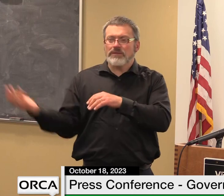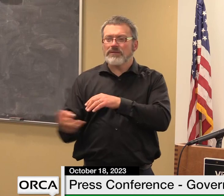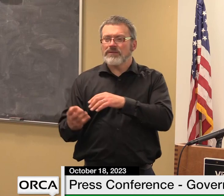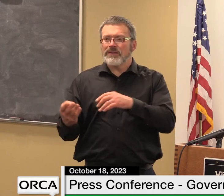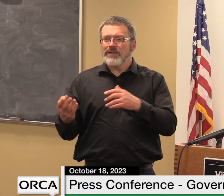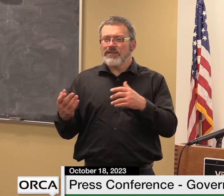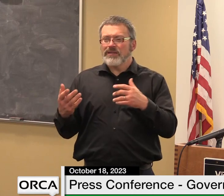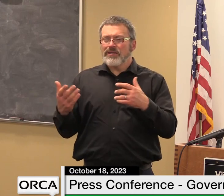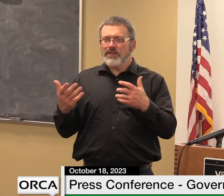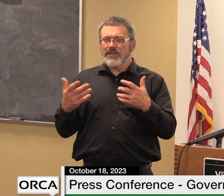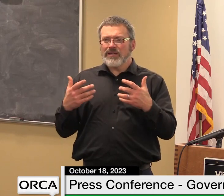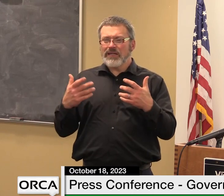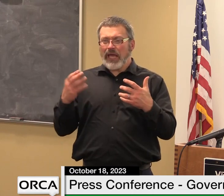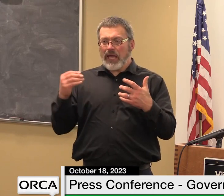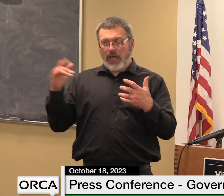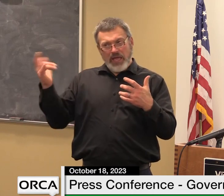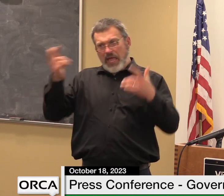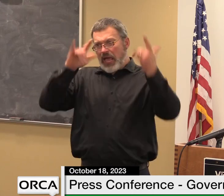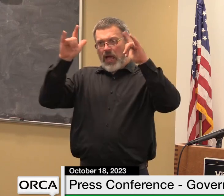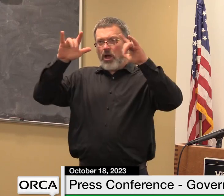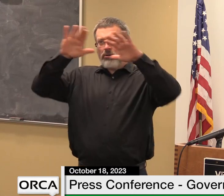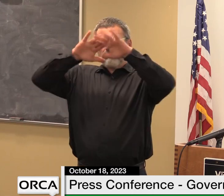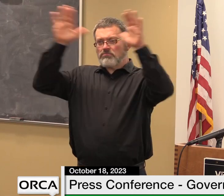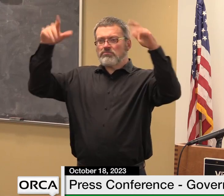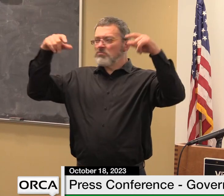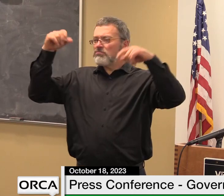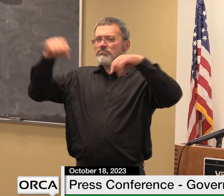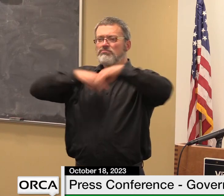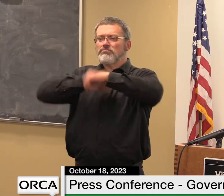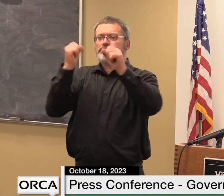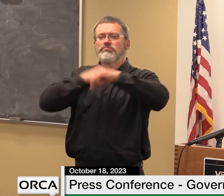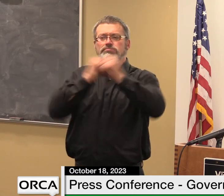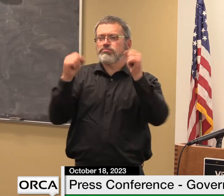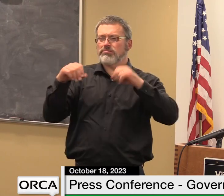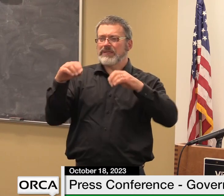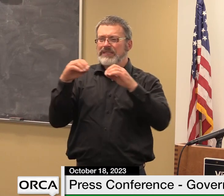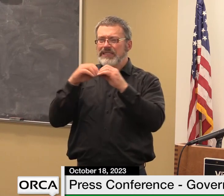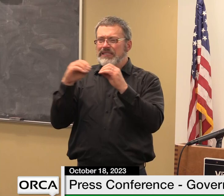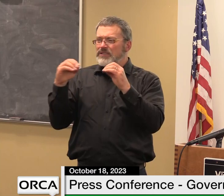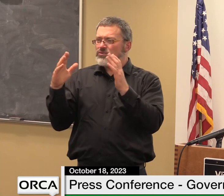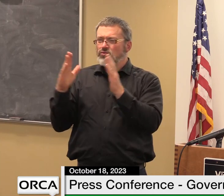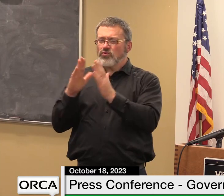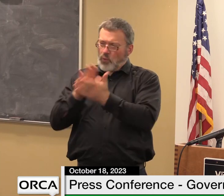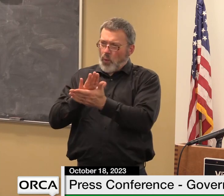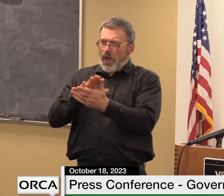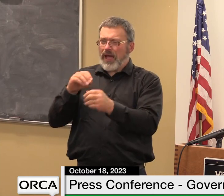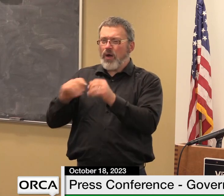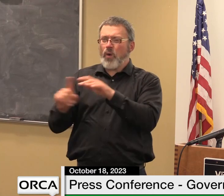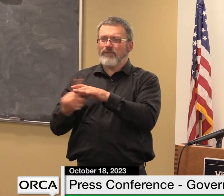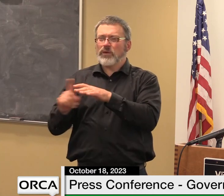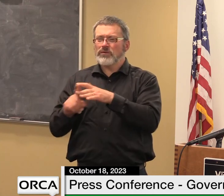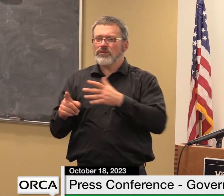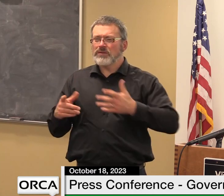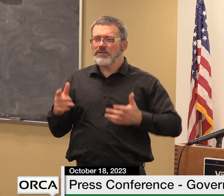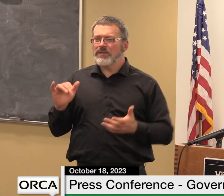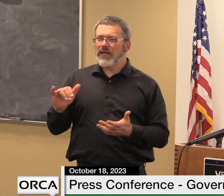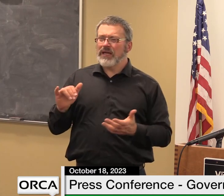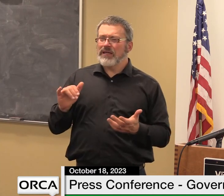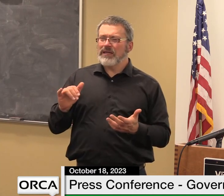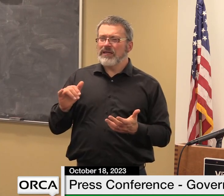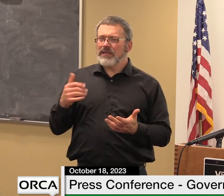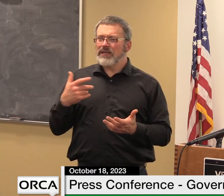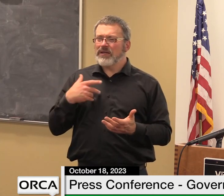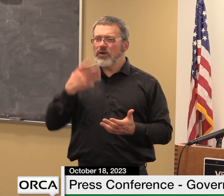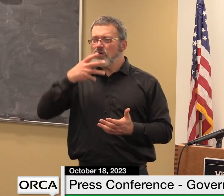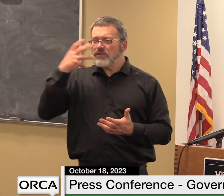airstrike just, hit a school in a refugee camp. I'm just looking at Reuters here.